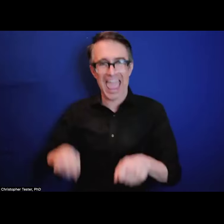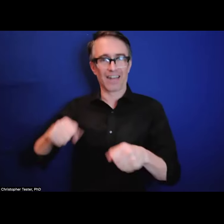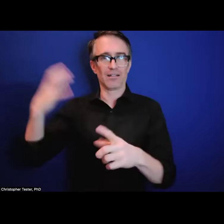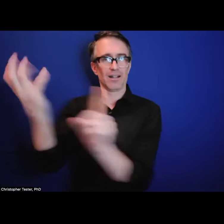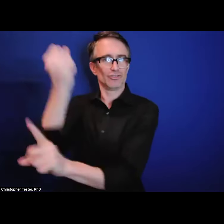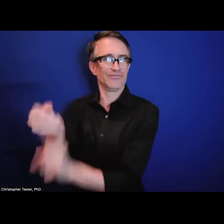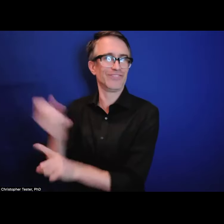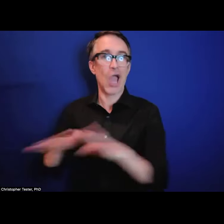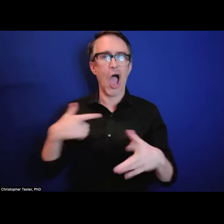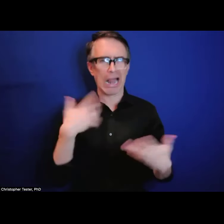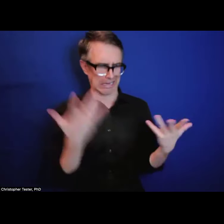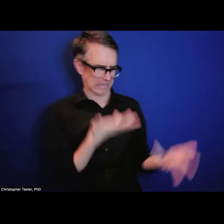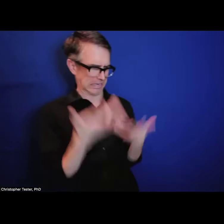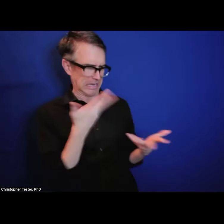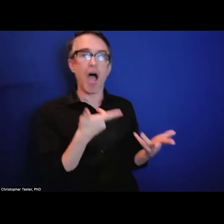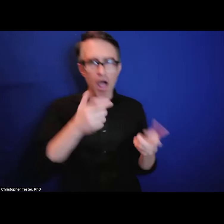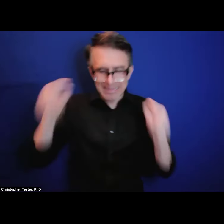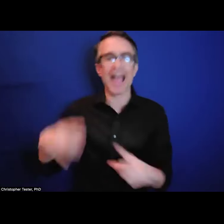with disabilities. Thank you.